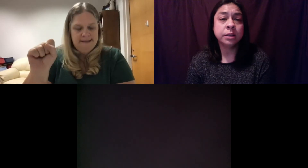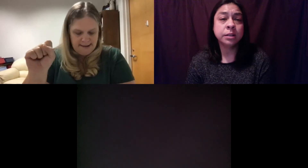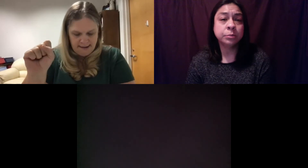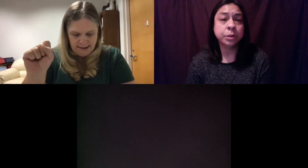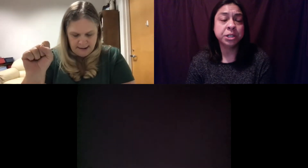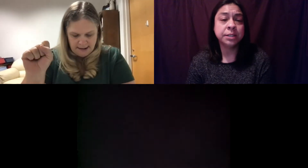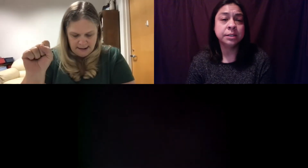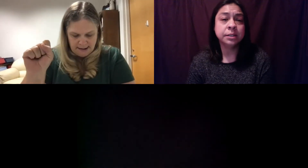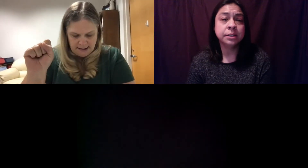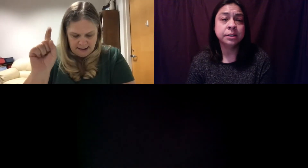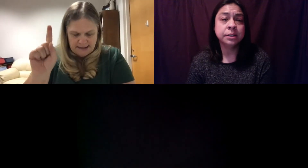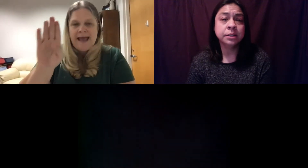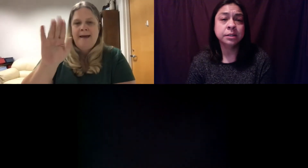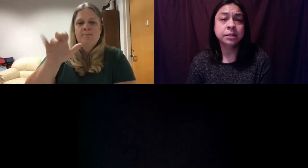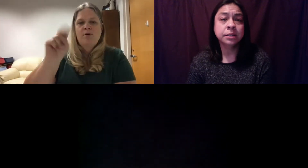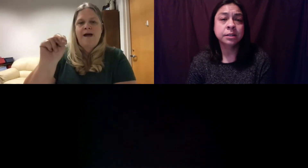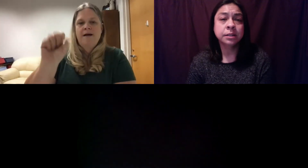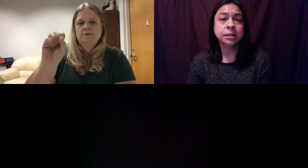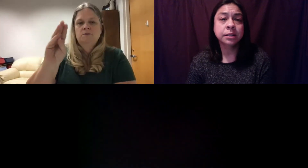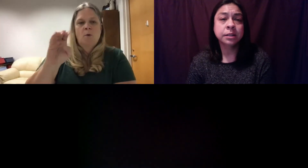Sonia Bridges,